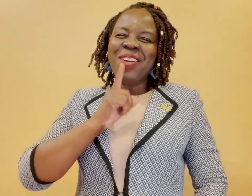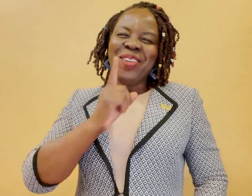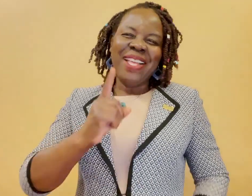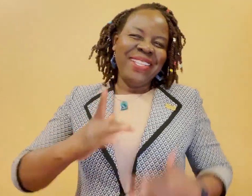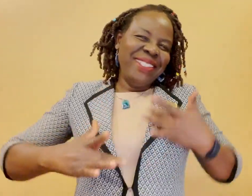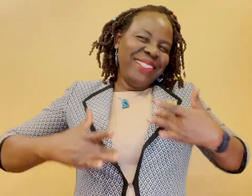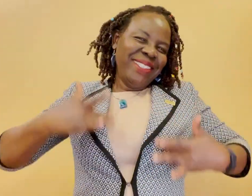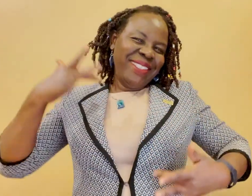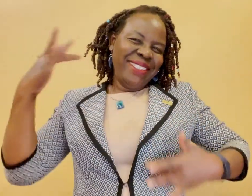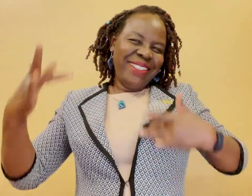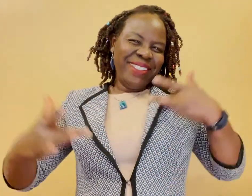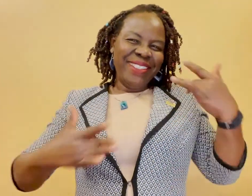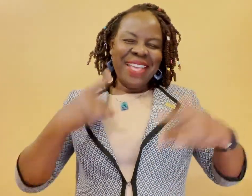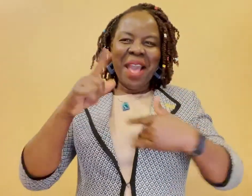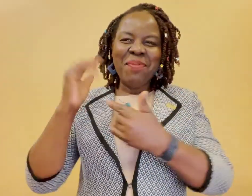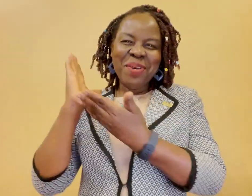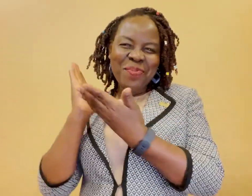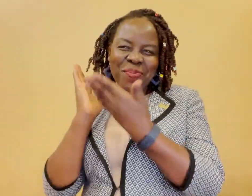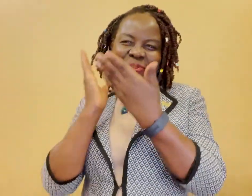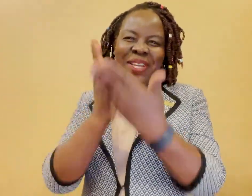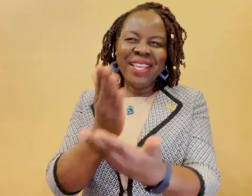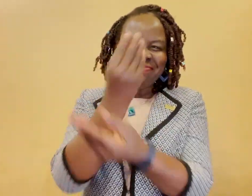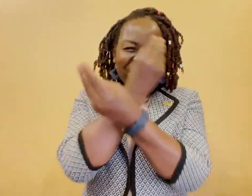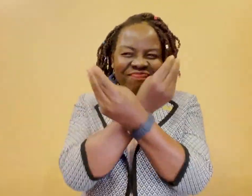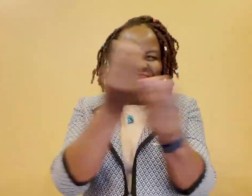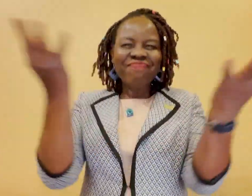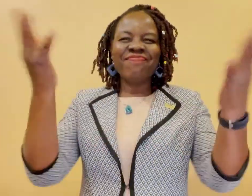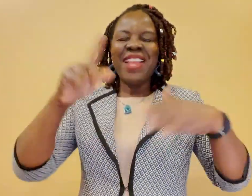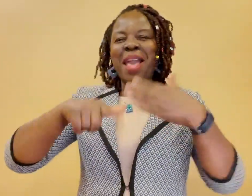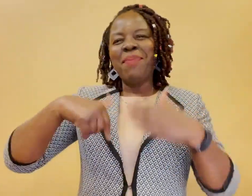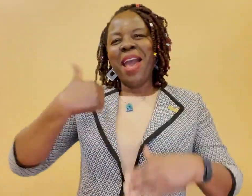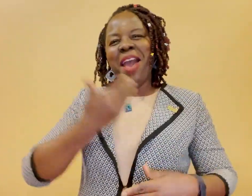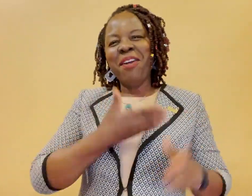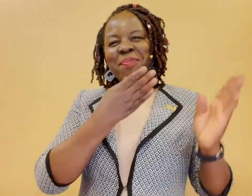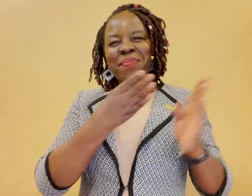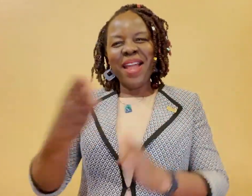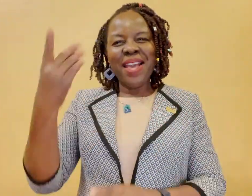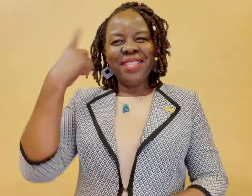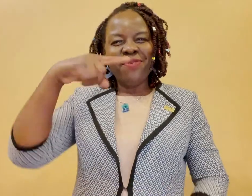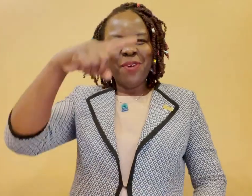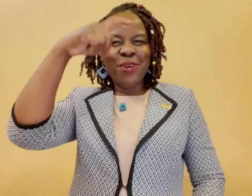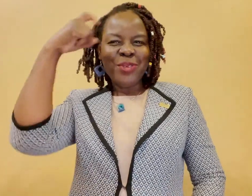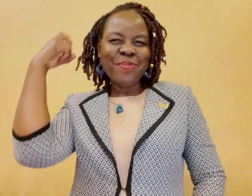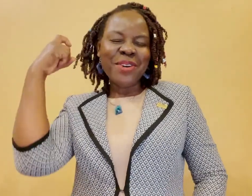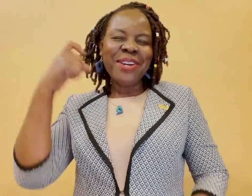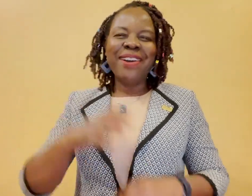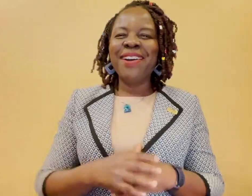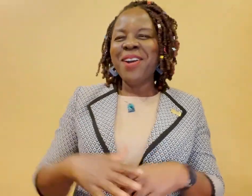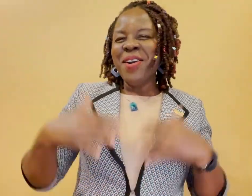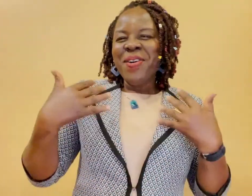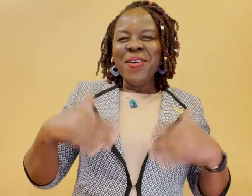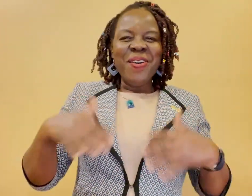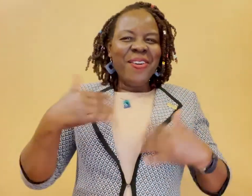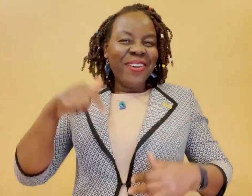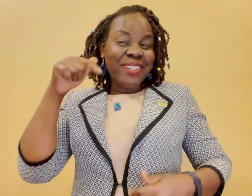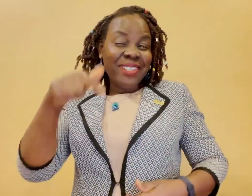I am elated to share with you the good news about our plans for this summer. This